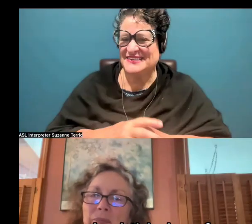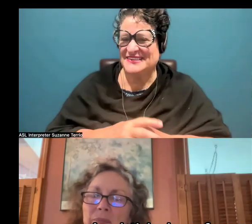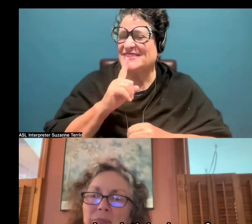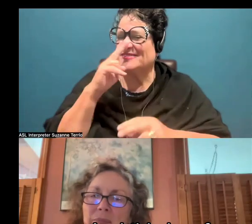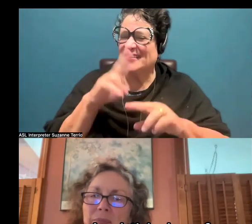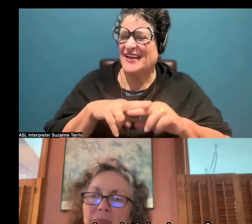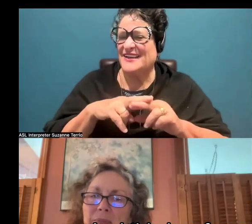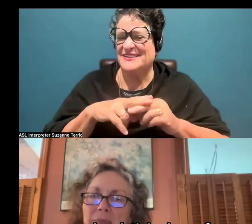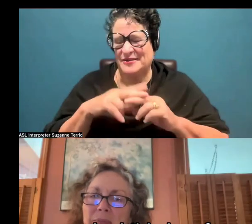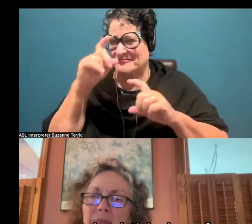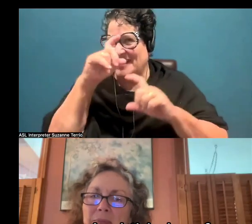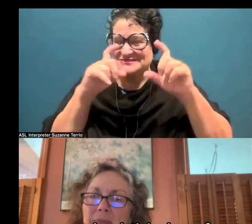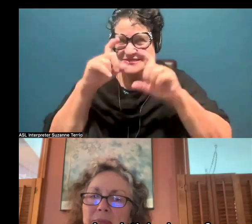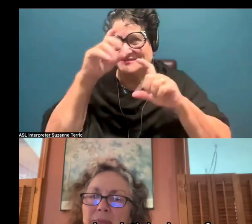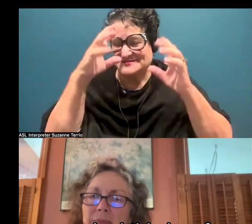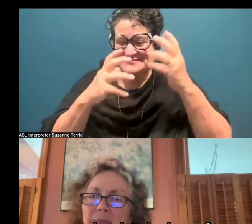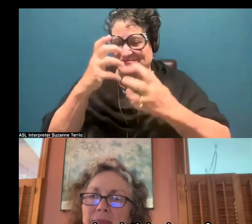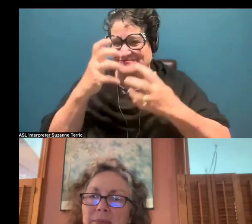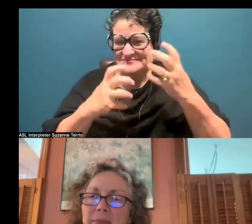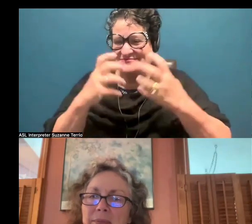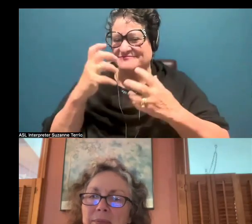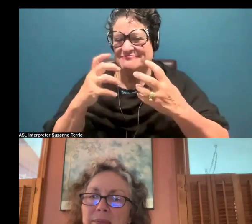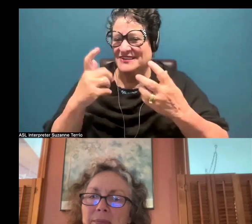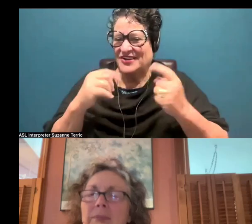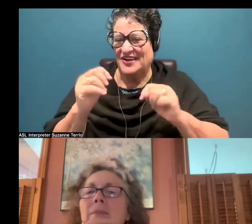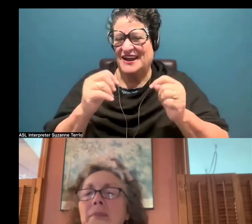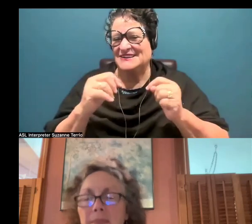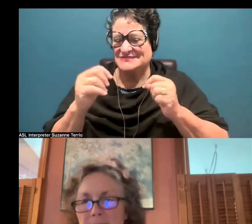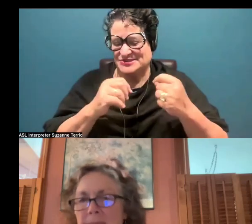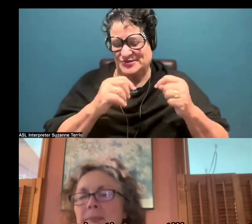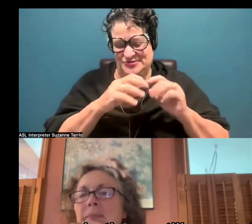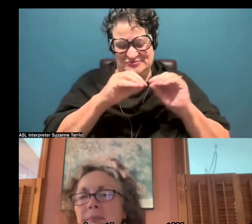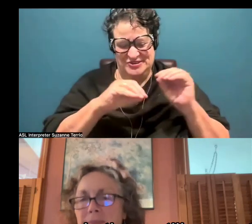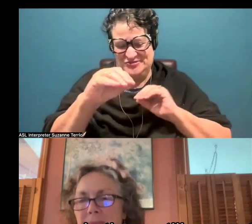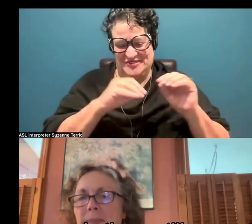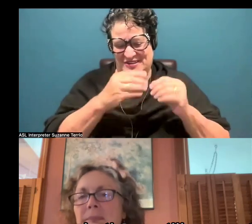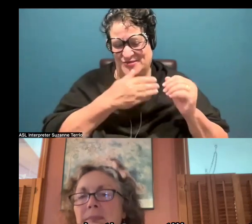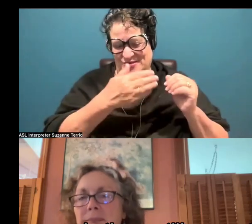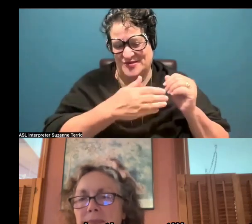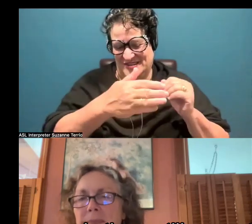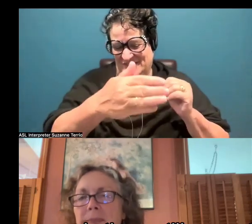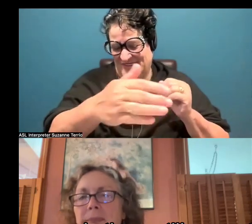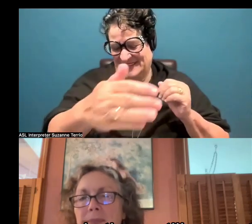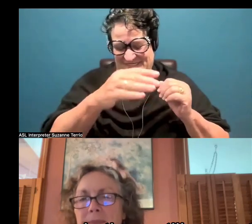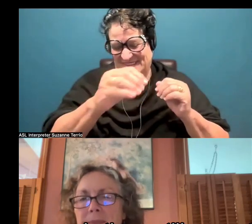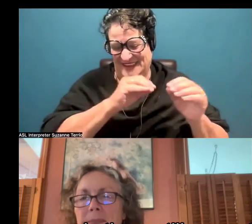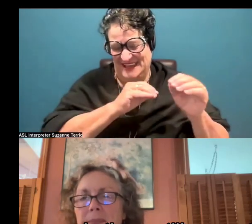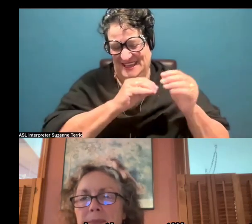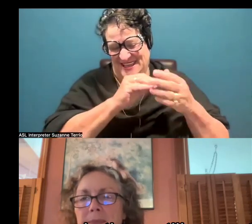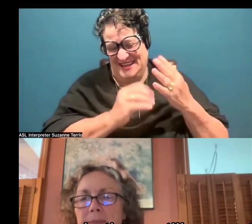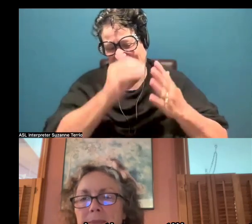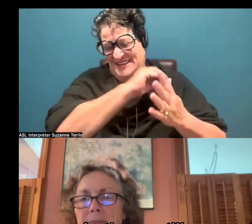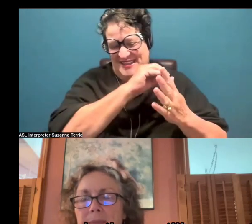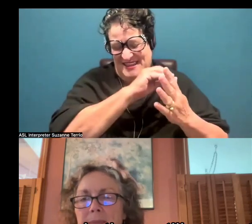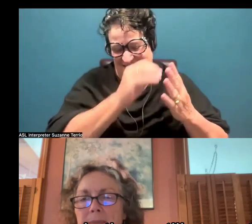me just to see like what happens if I kind of rearrange the order of things. Is there still a way to make it work and